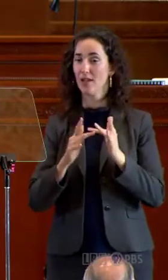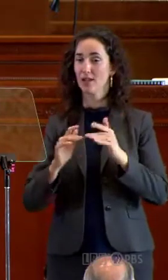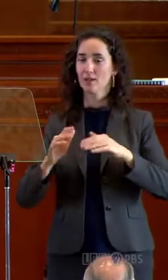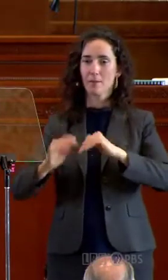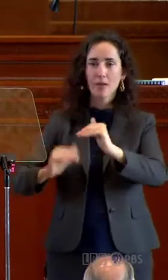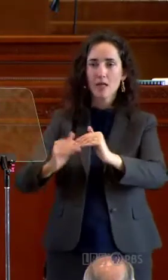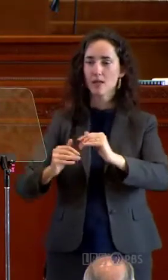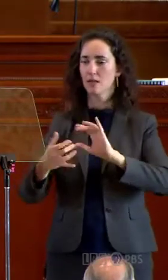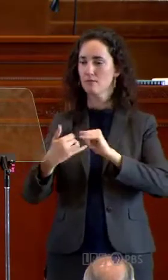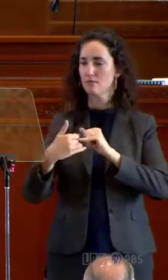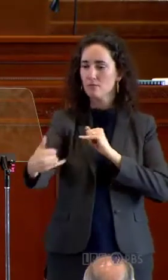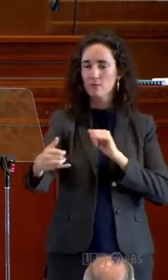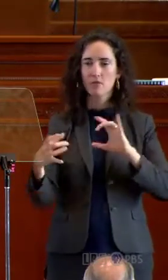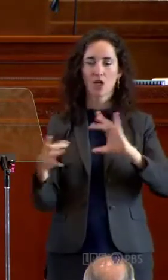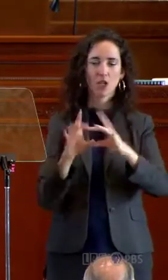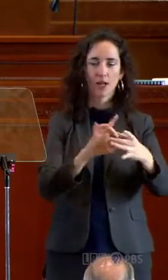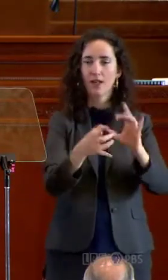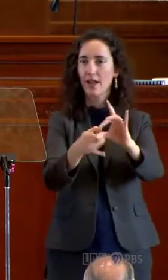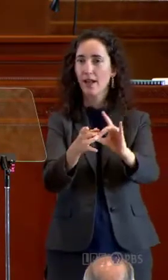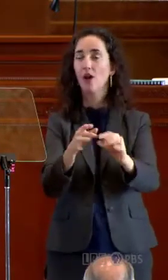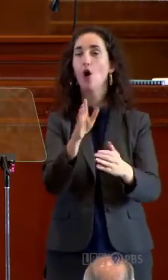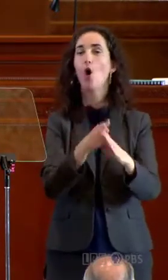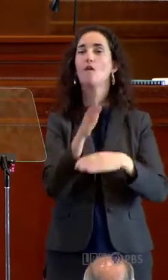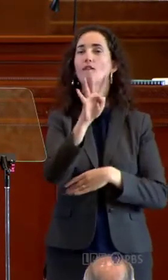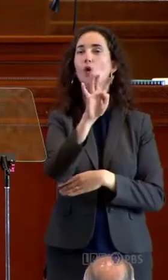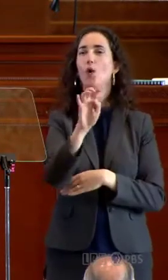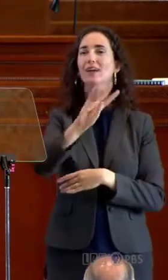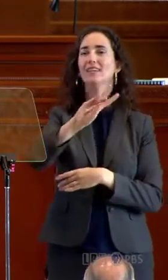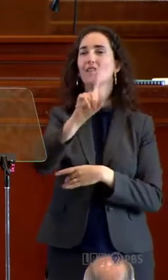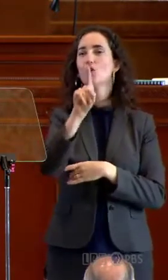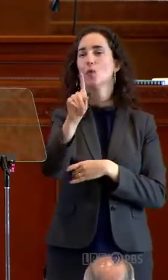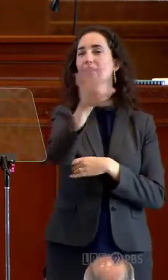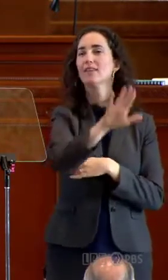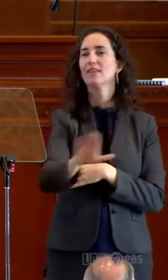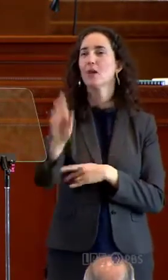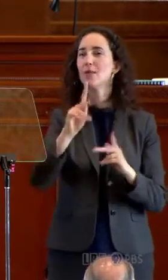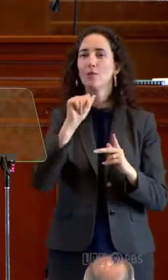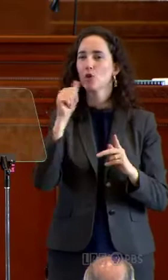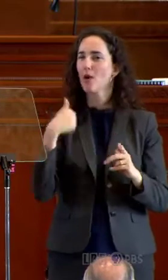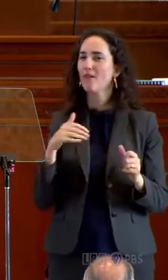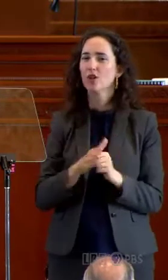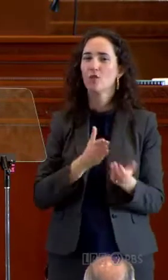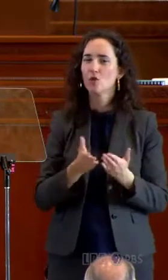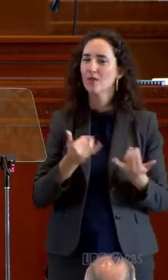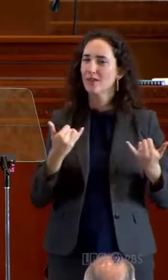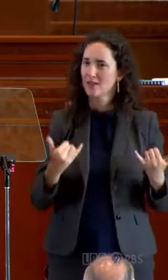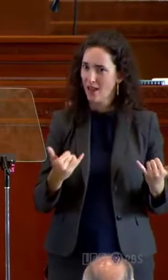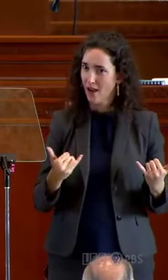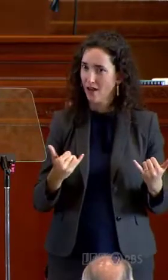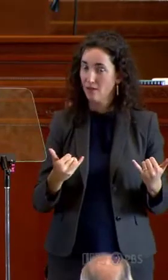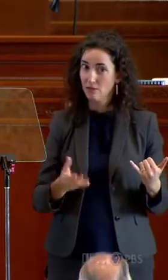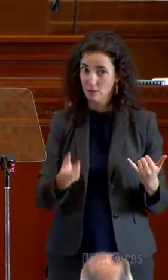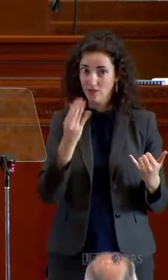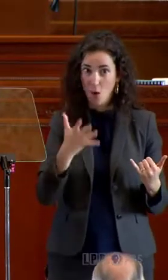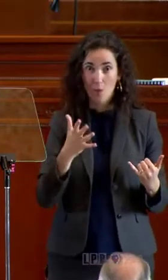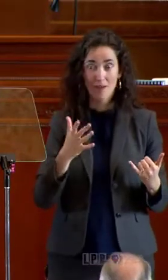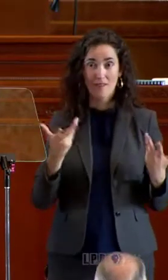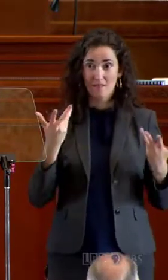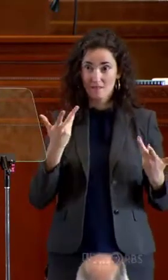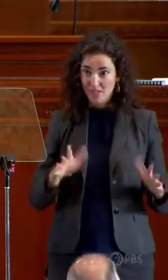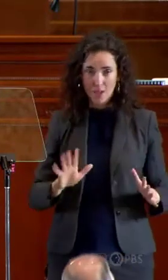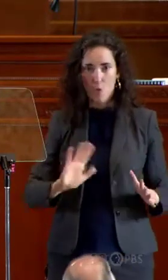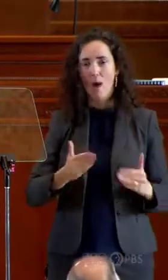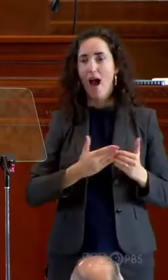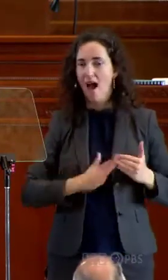infrastructure, connecting more than 471,000 unserved residents in our state. And I will tell you, we are just